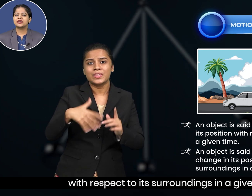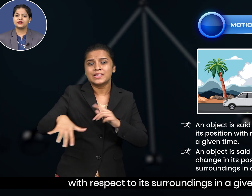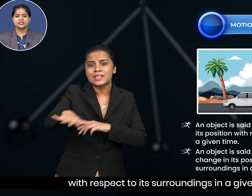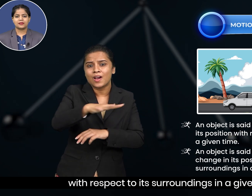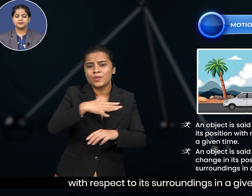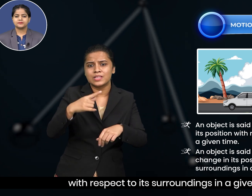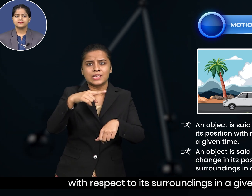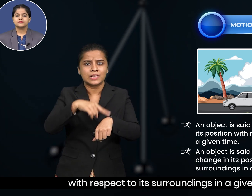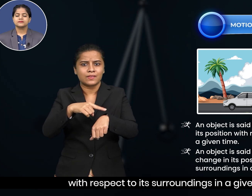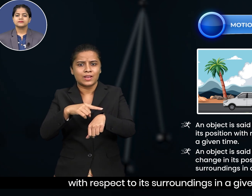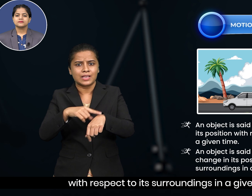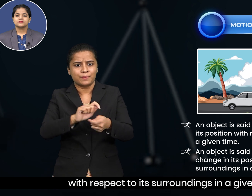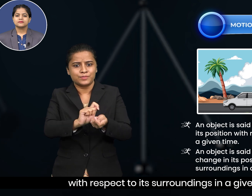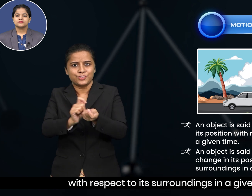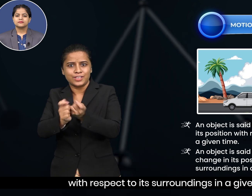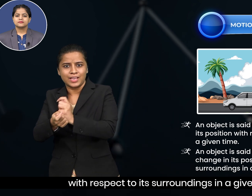in a given time.